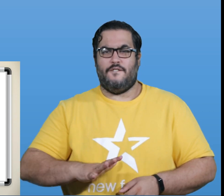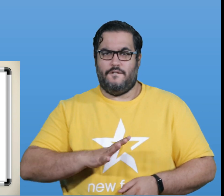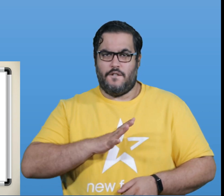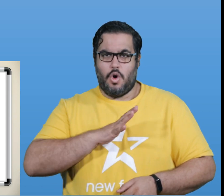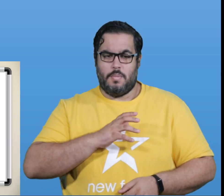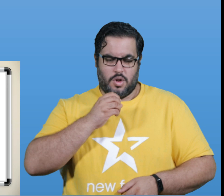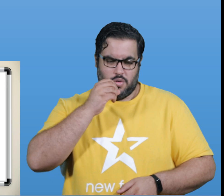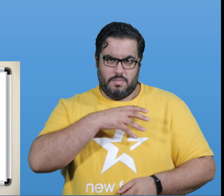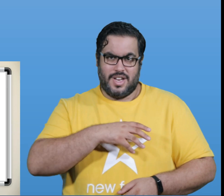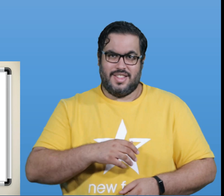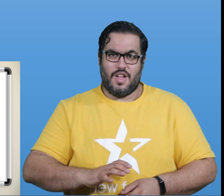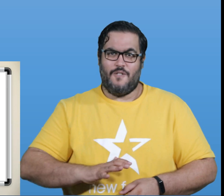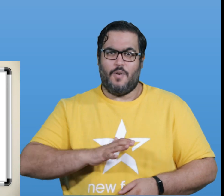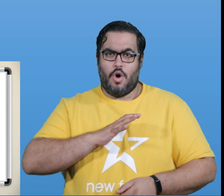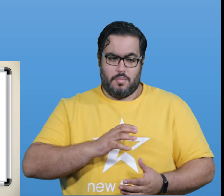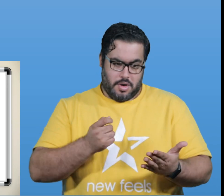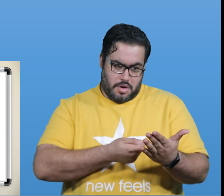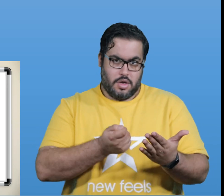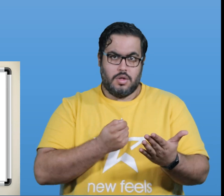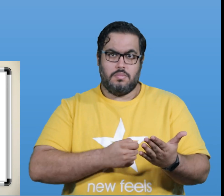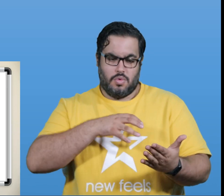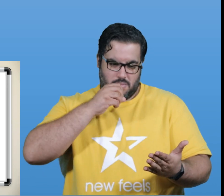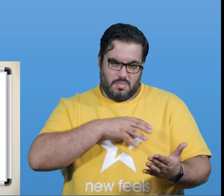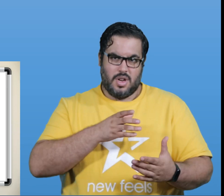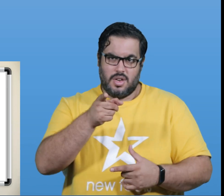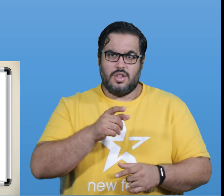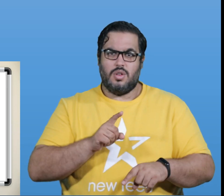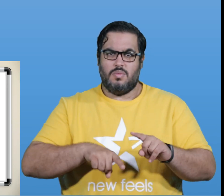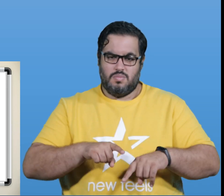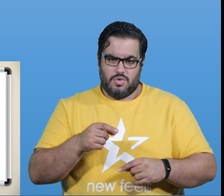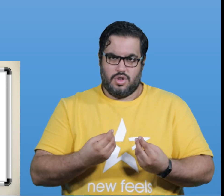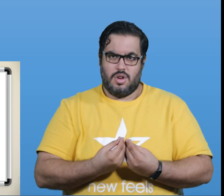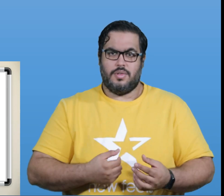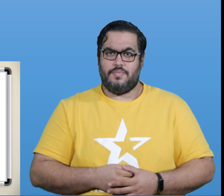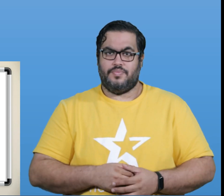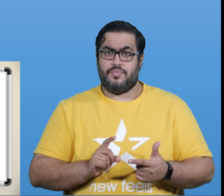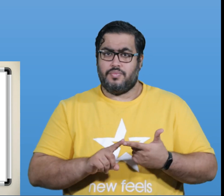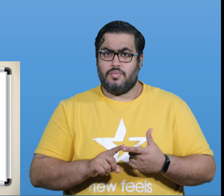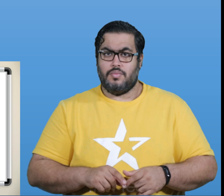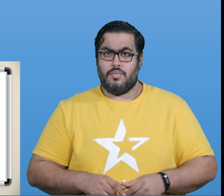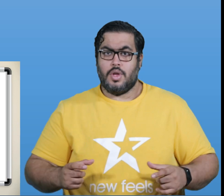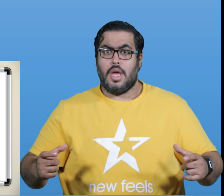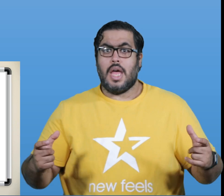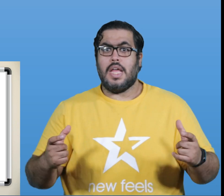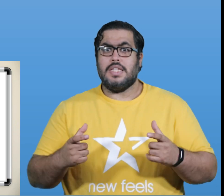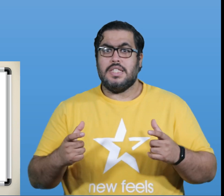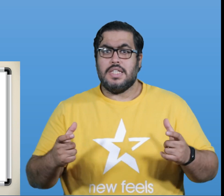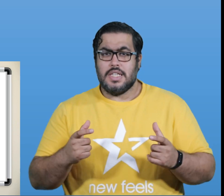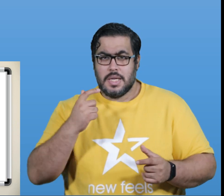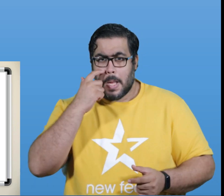the hospital about the way I was treated. That's the correct answer. Question number 2. The city grew up blank